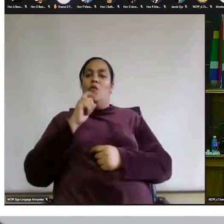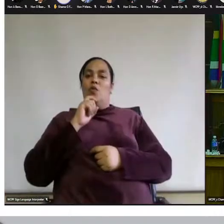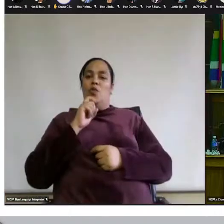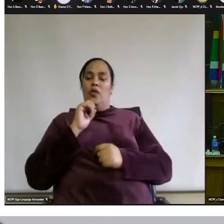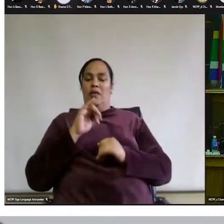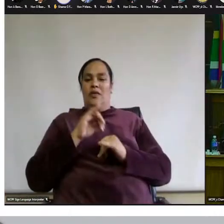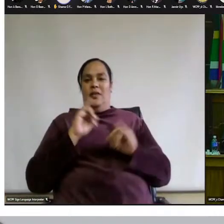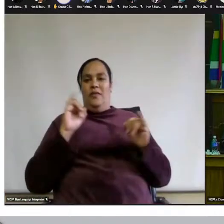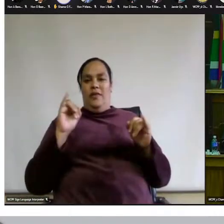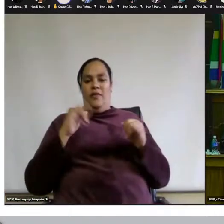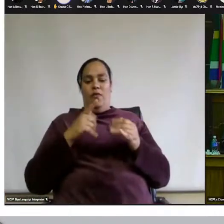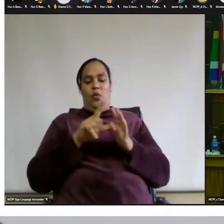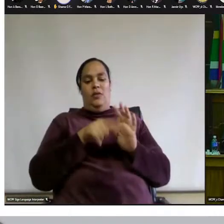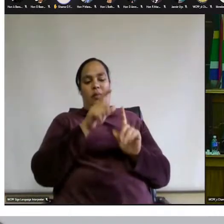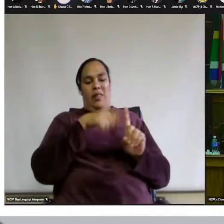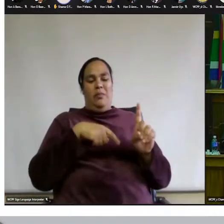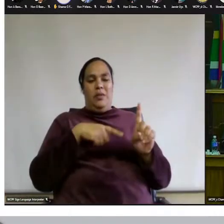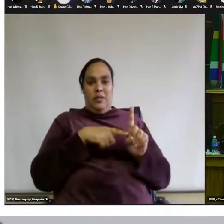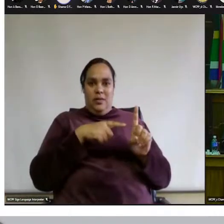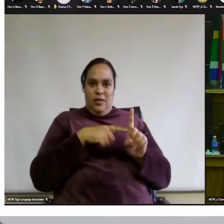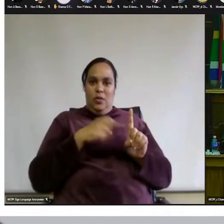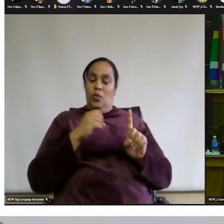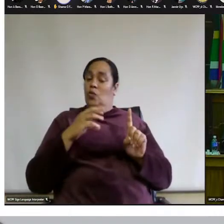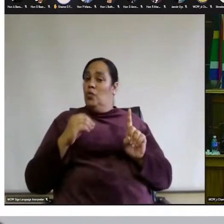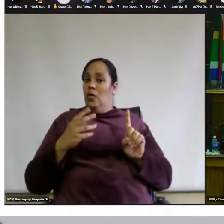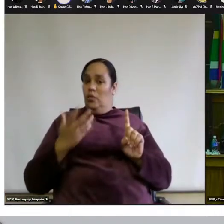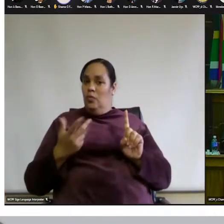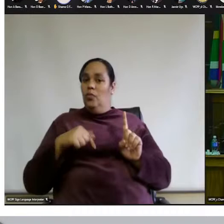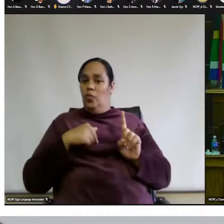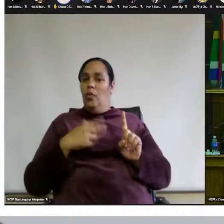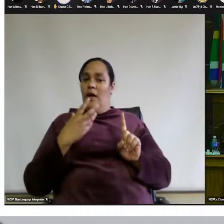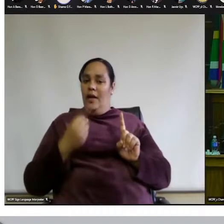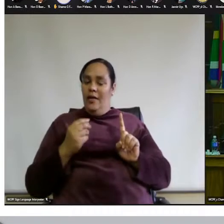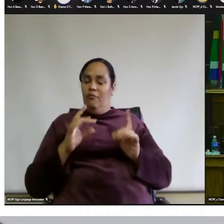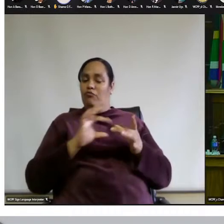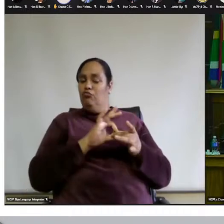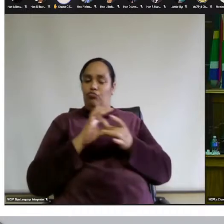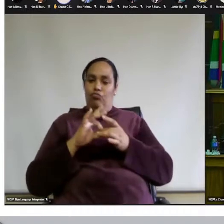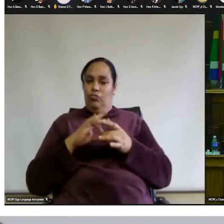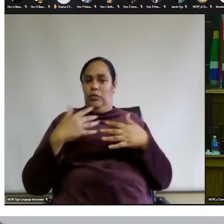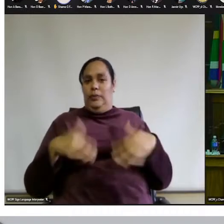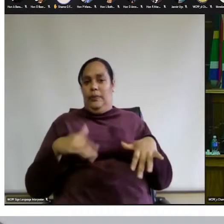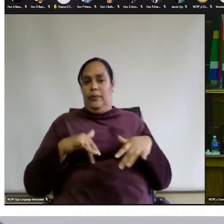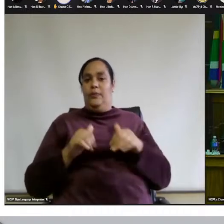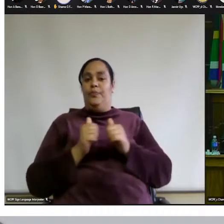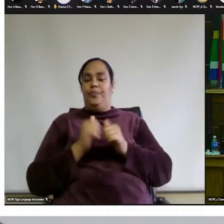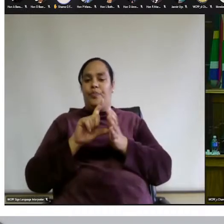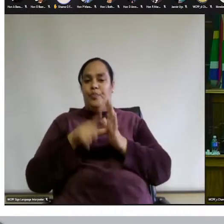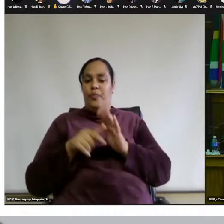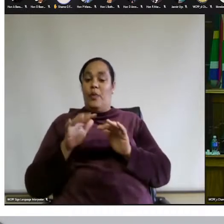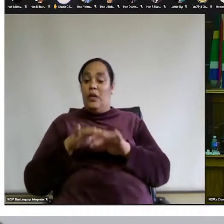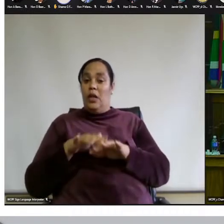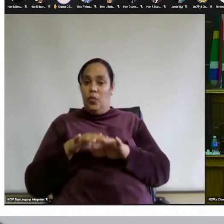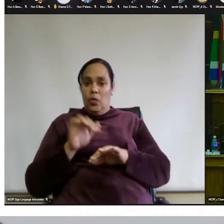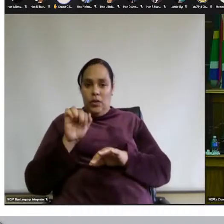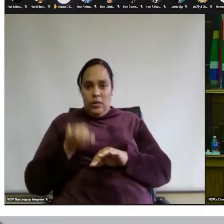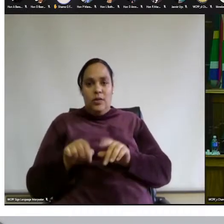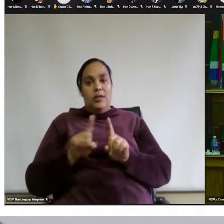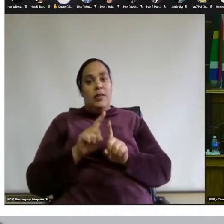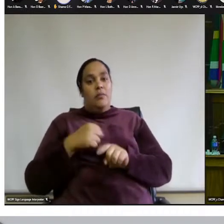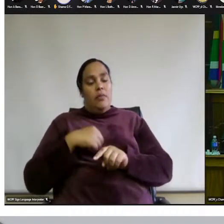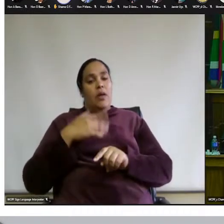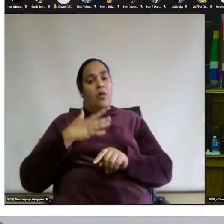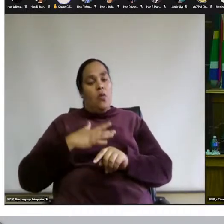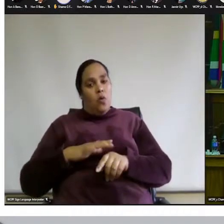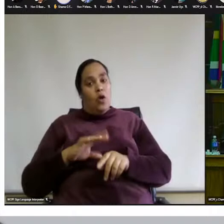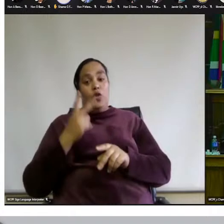severely disabled persons. So we do have a close relationship with the Disability Network, and I have on two